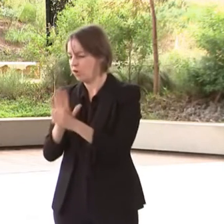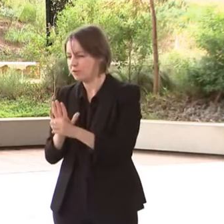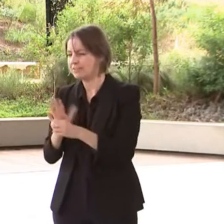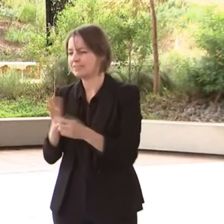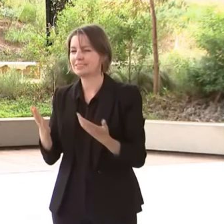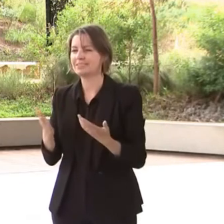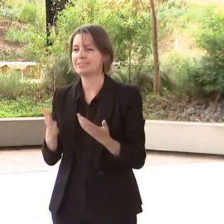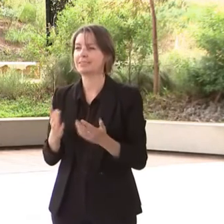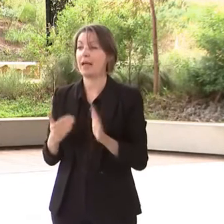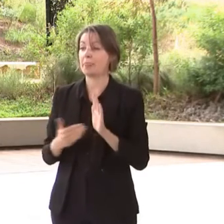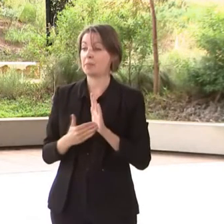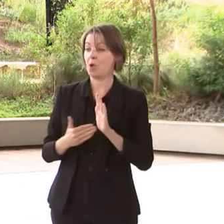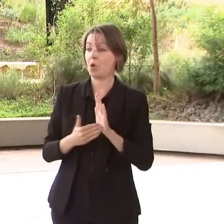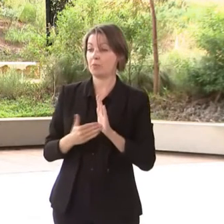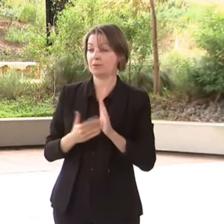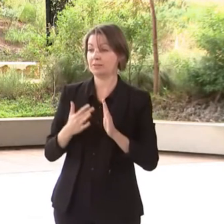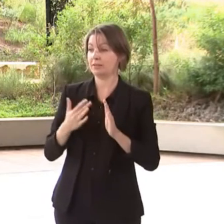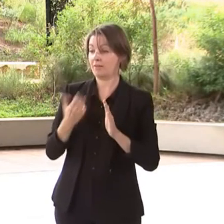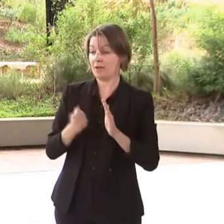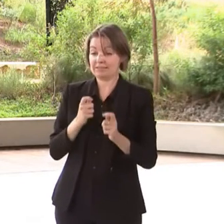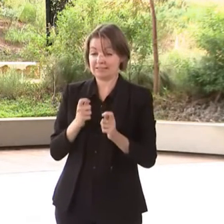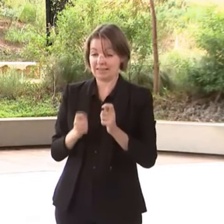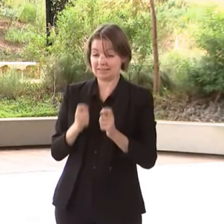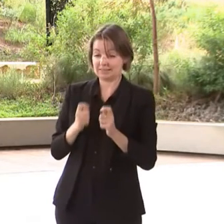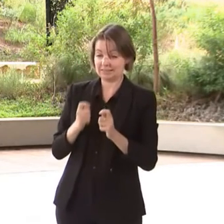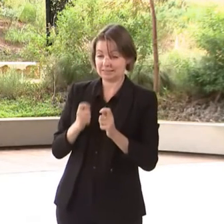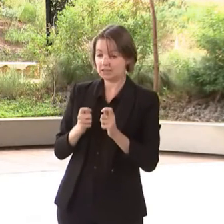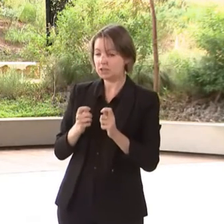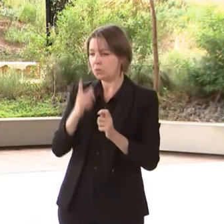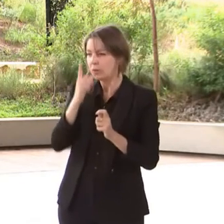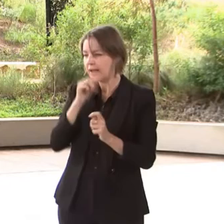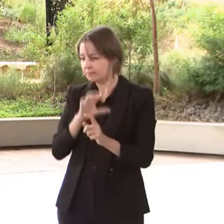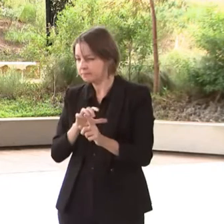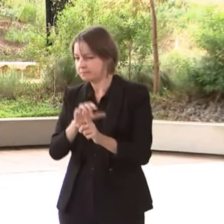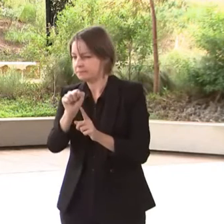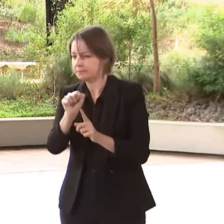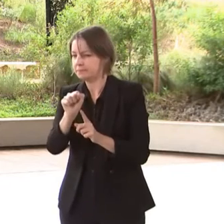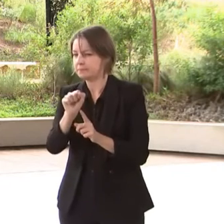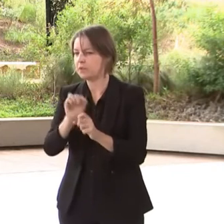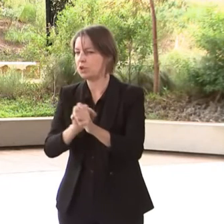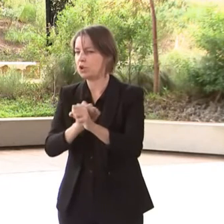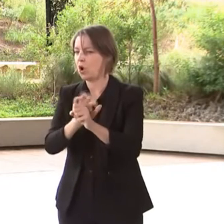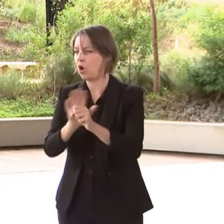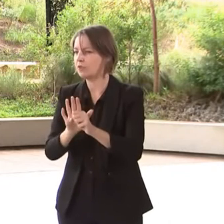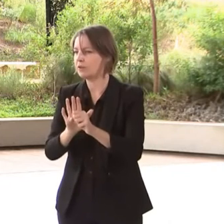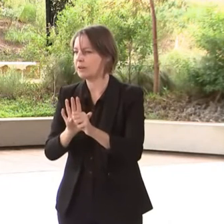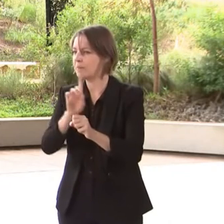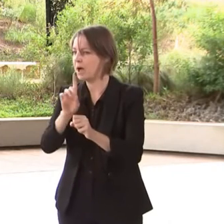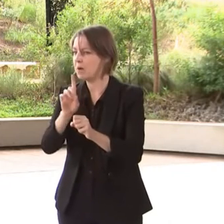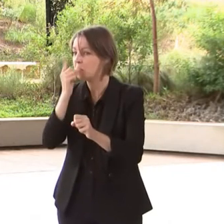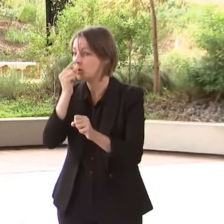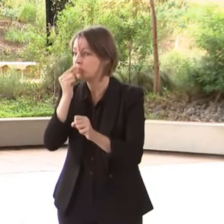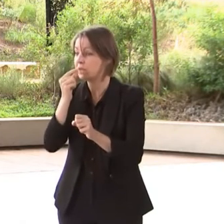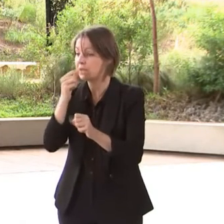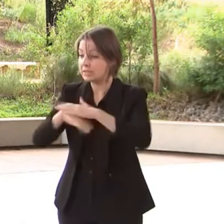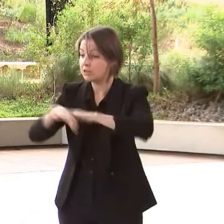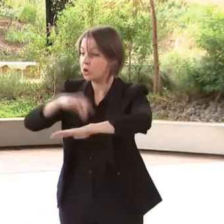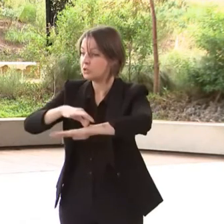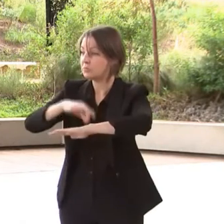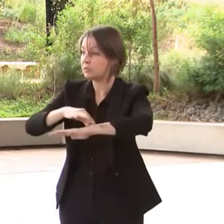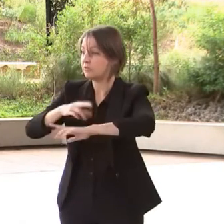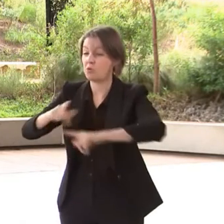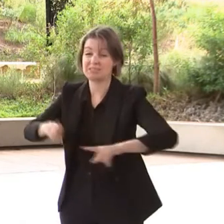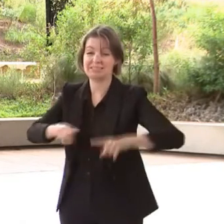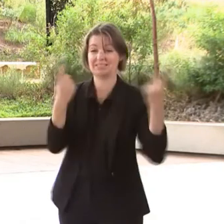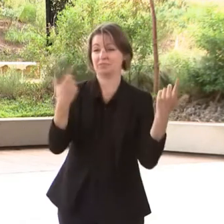of our sensitive tests, it's likely that we're going to be able to pick up COVID, which may not be contributing. So people may be